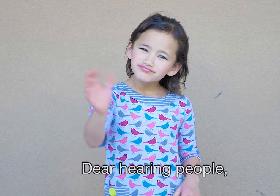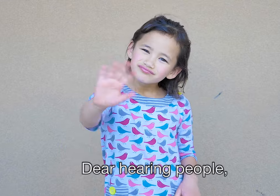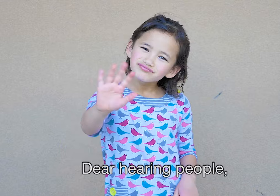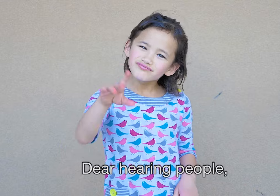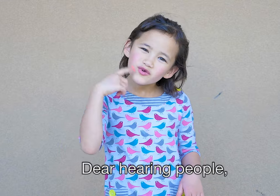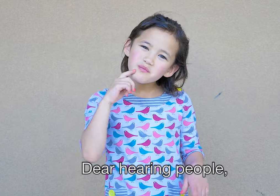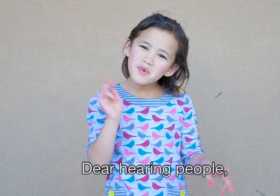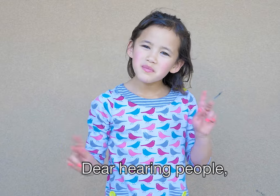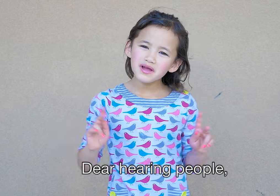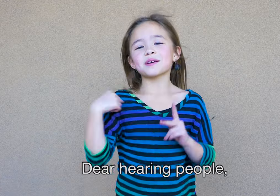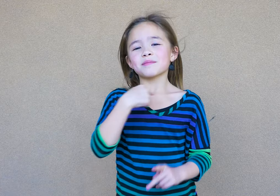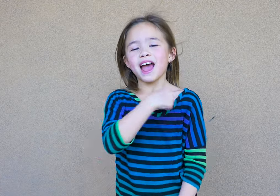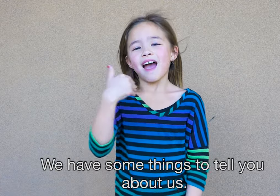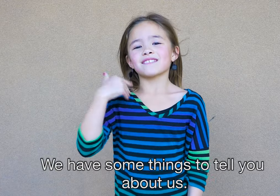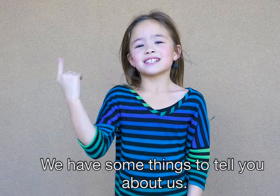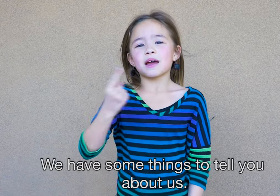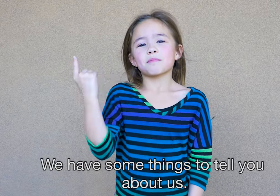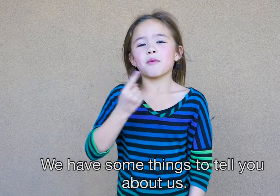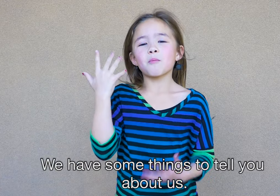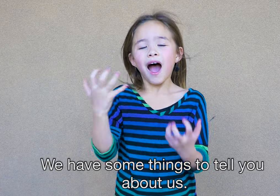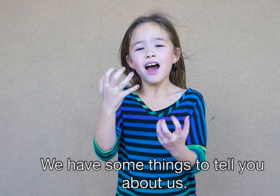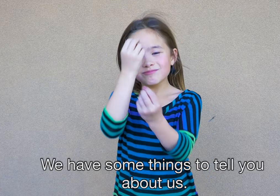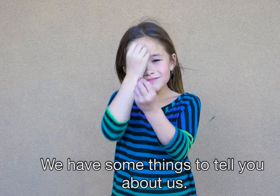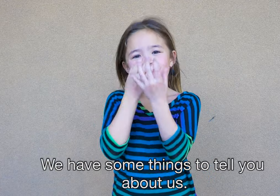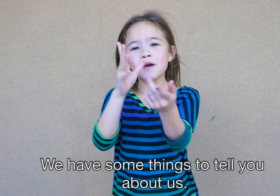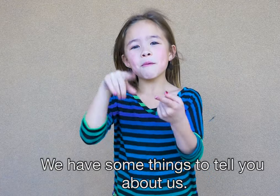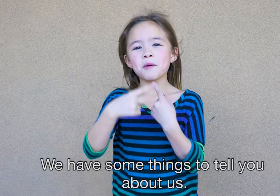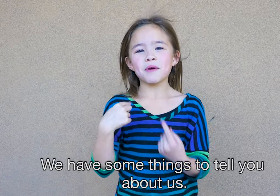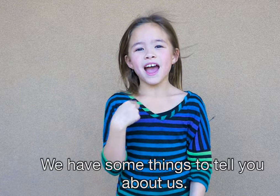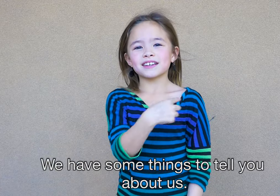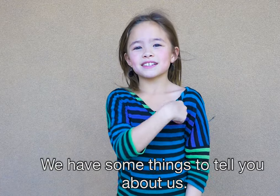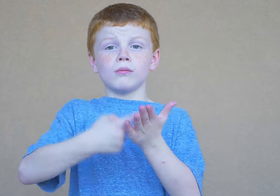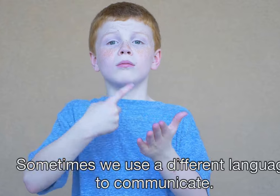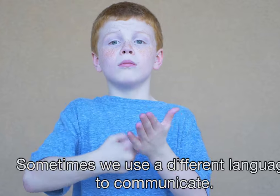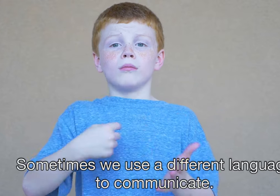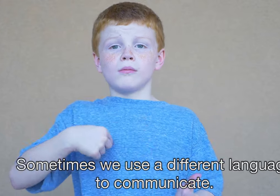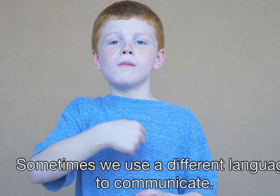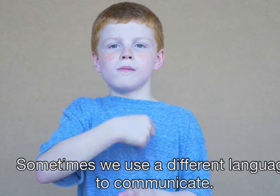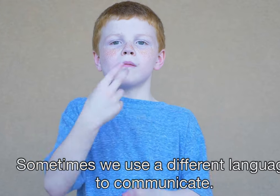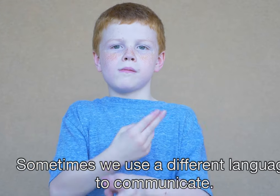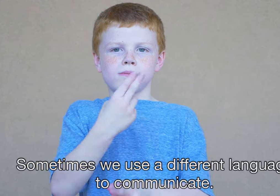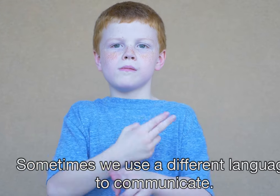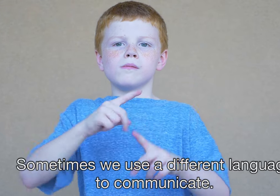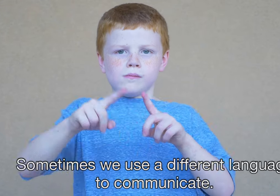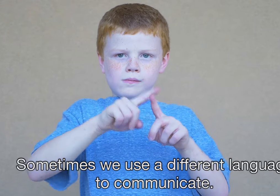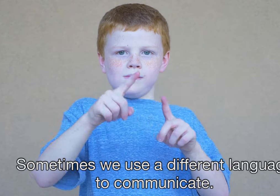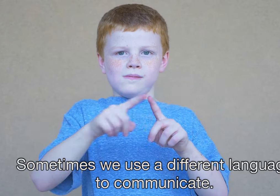Dear hearing people, We have some things to tell you about us. Sometimes we use a different